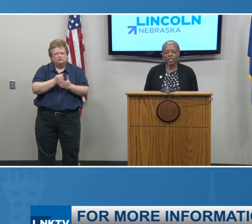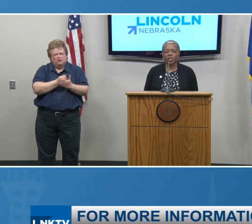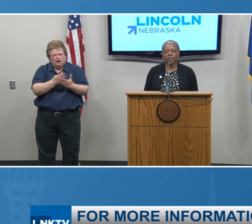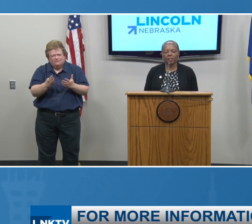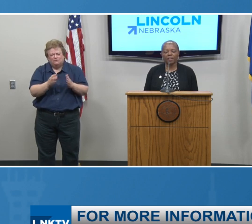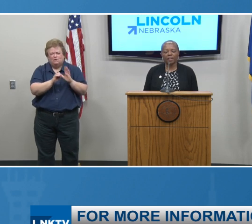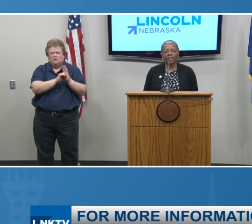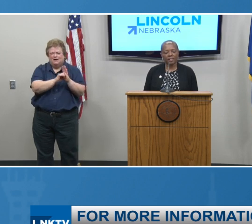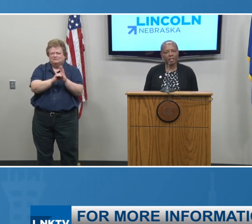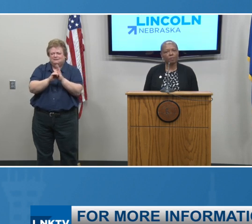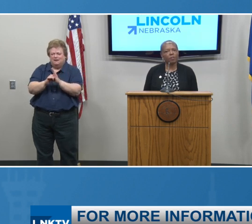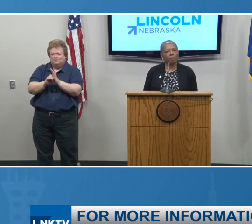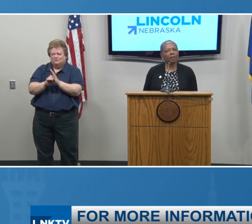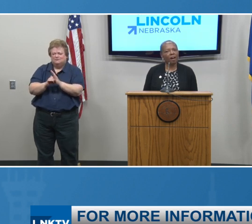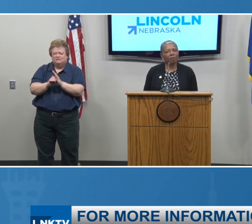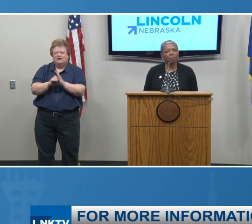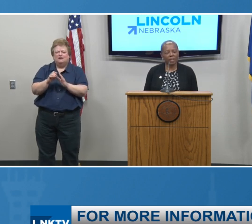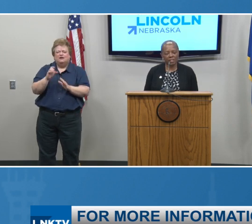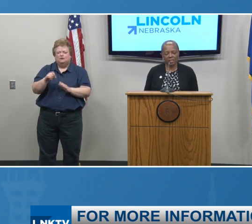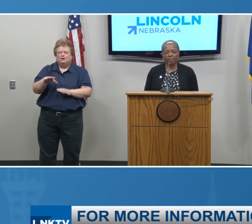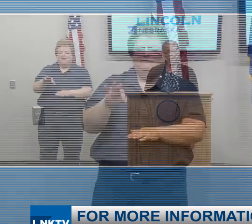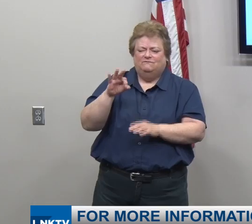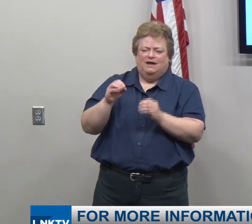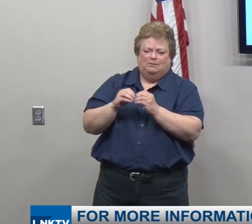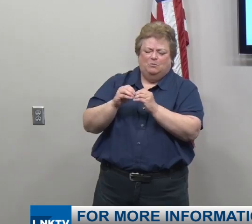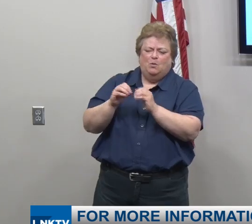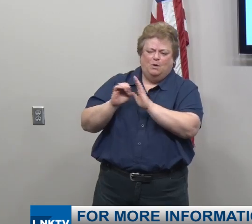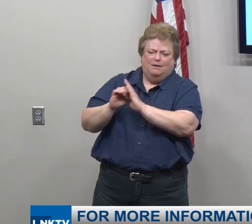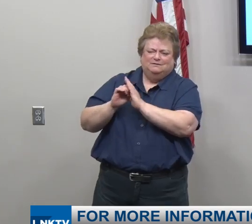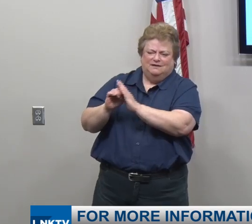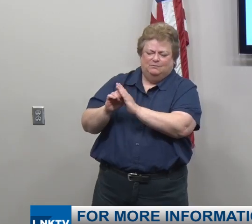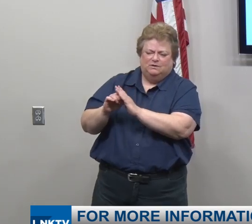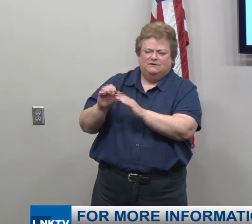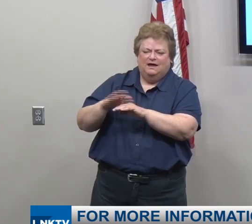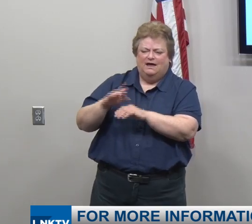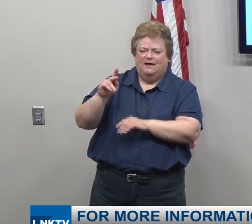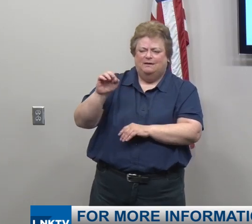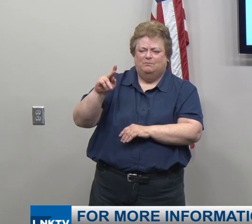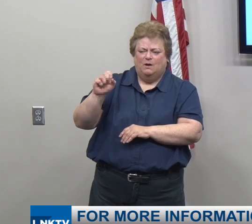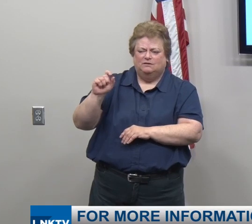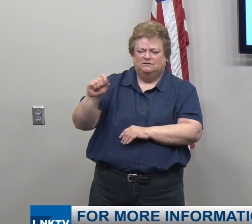more information and examples about how to play it safe in parks at